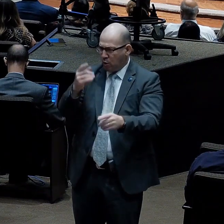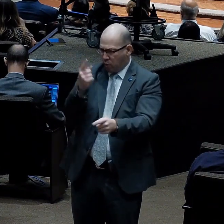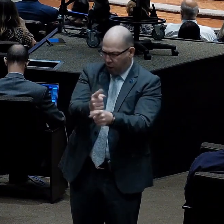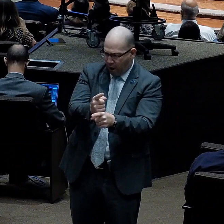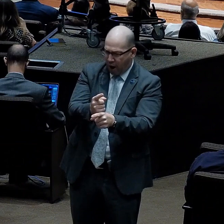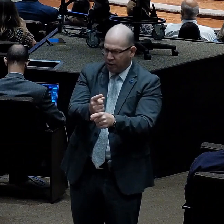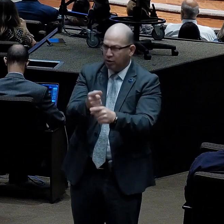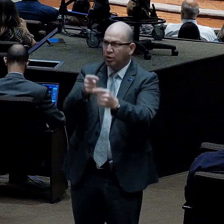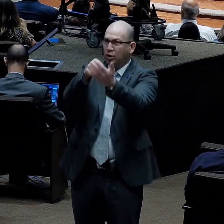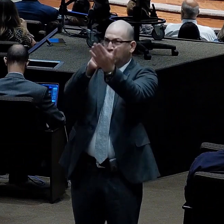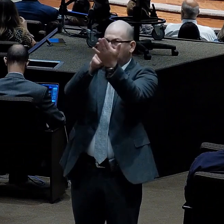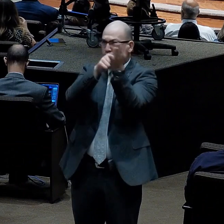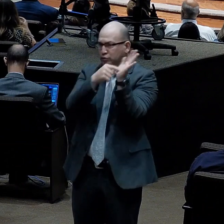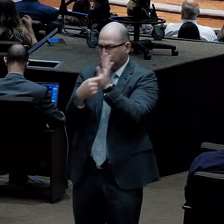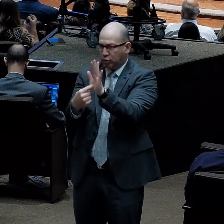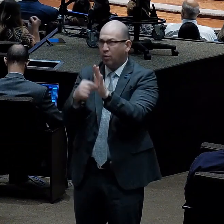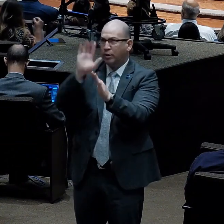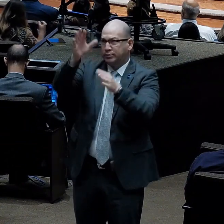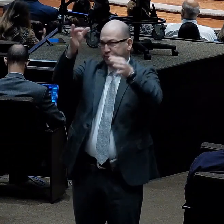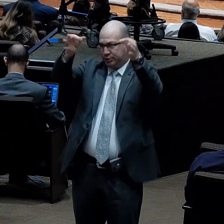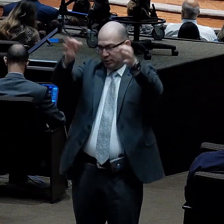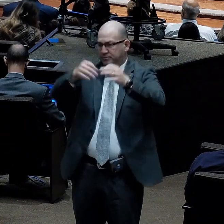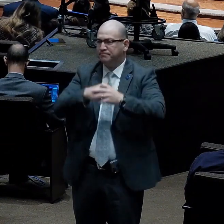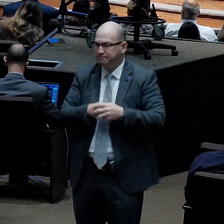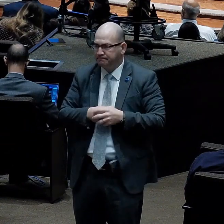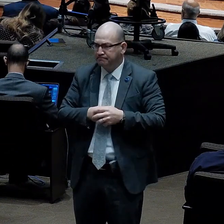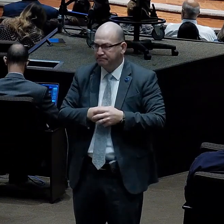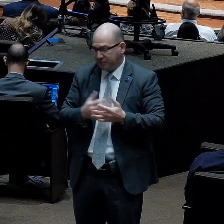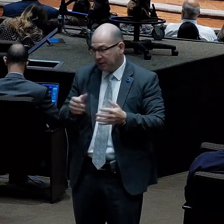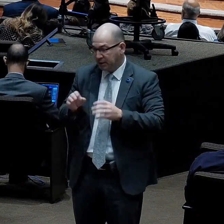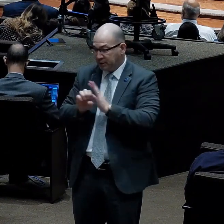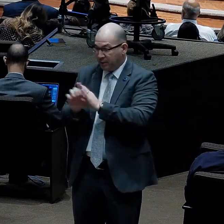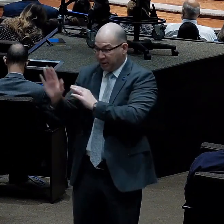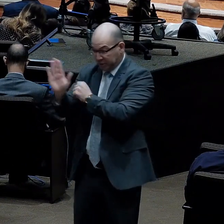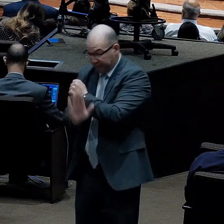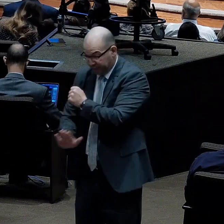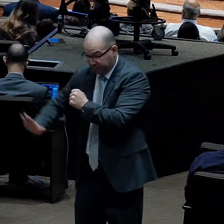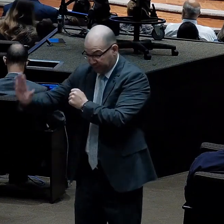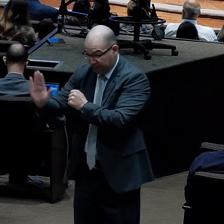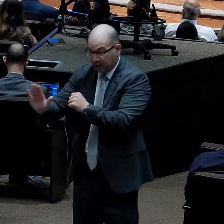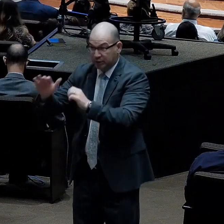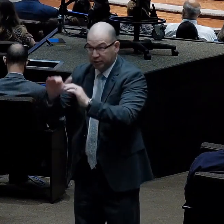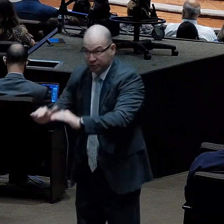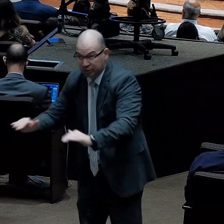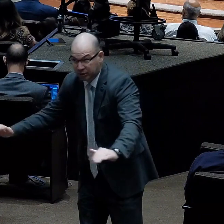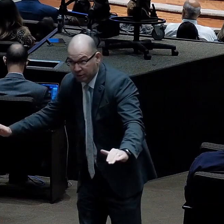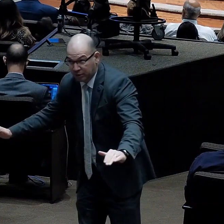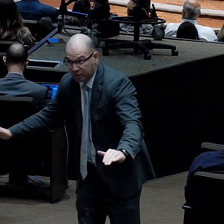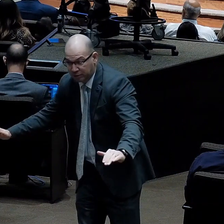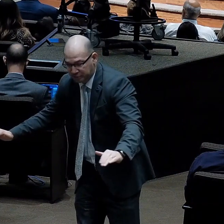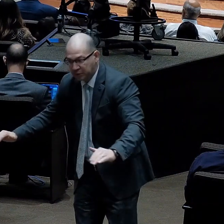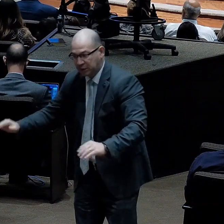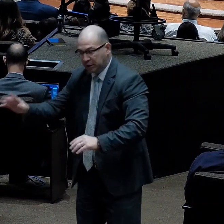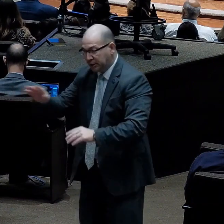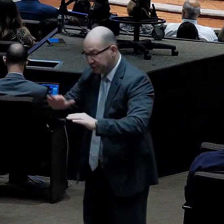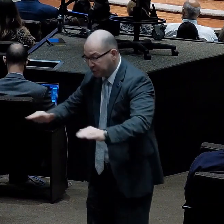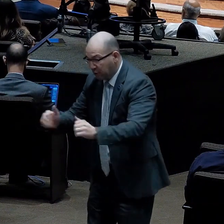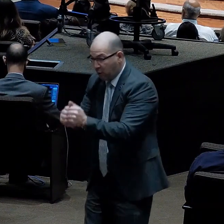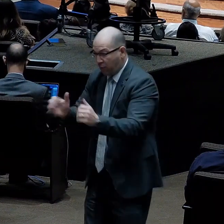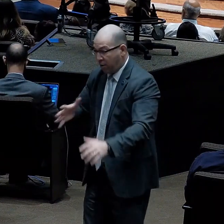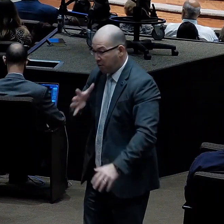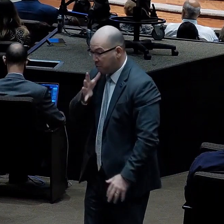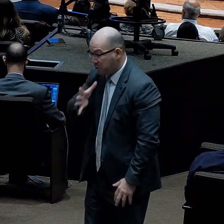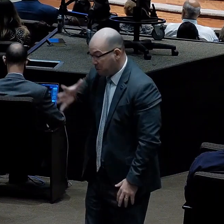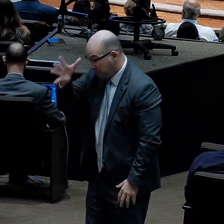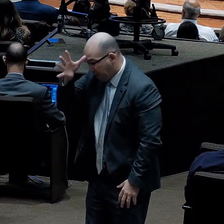defend the poor and the fatherless. And we talked about James chapter 1, verse 27, pure religion and undefiled before God and the Father is this, to visit the